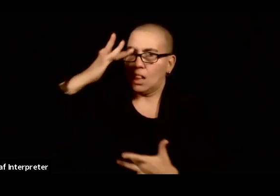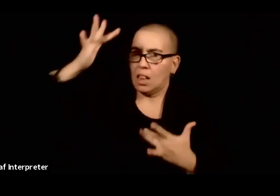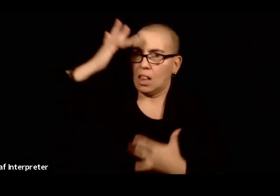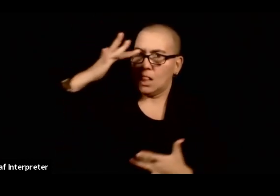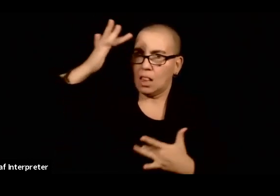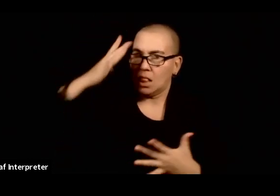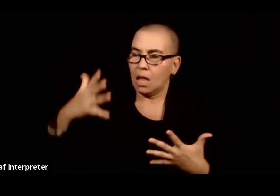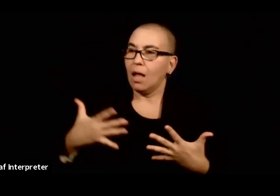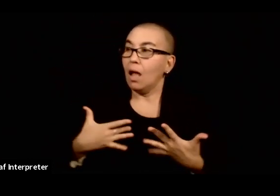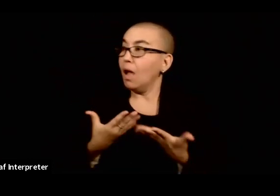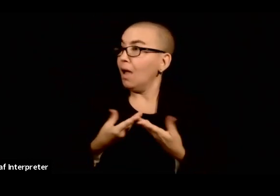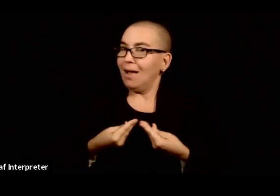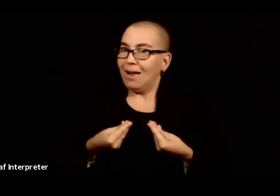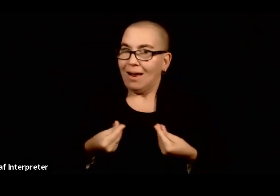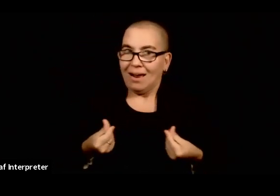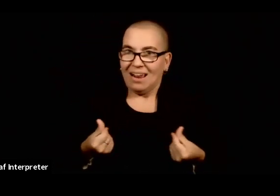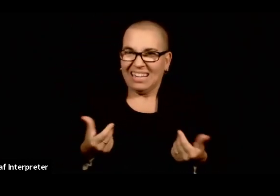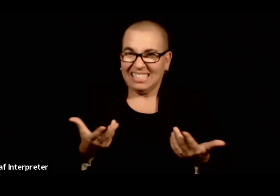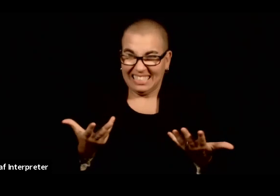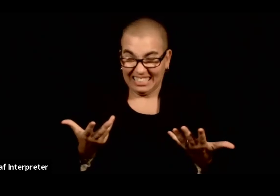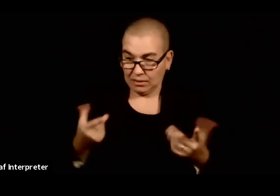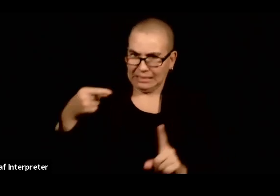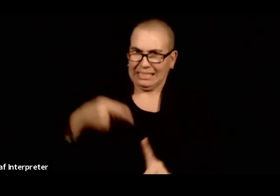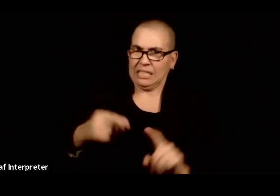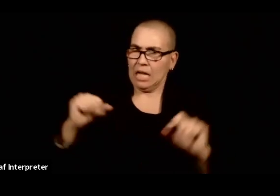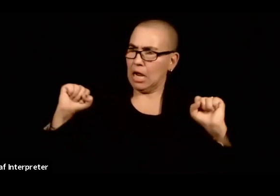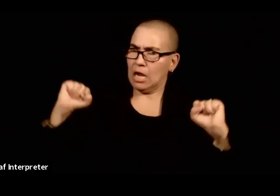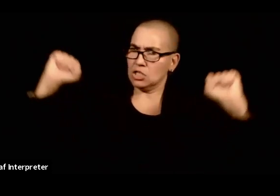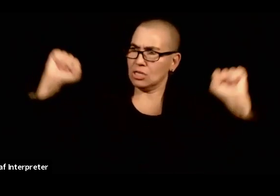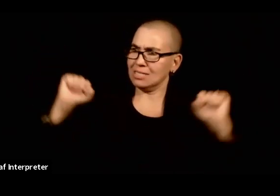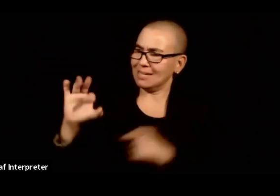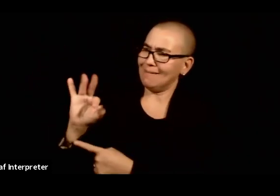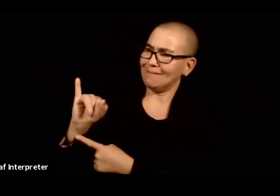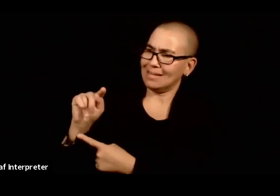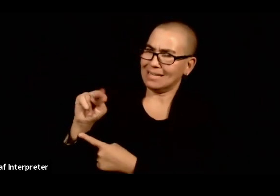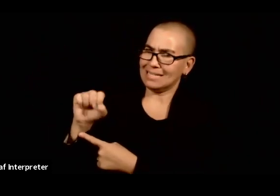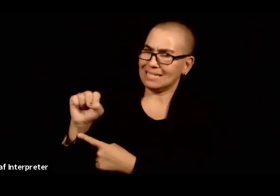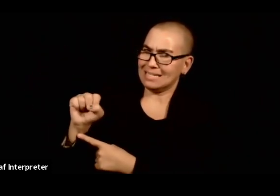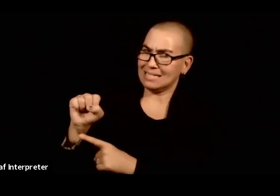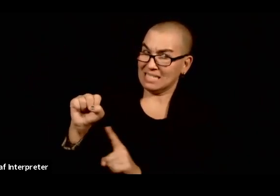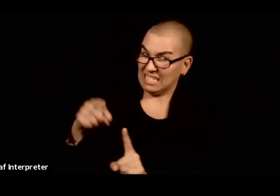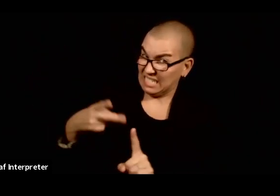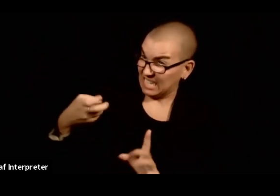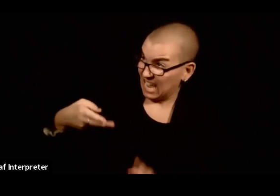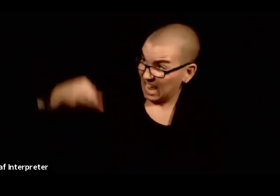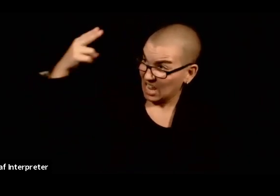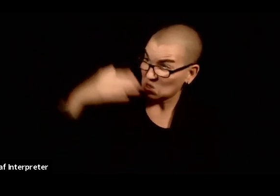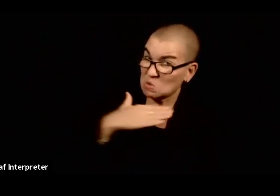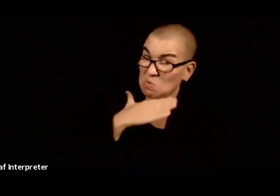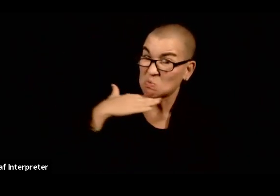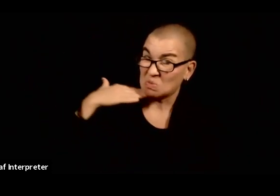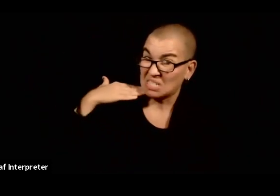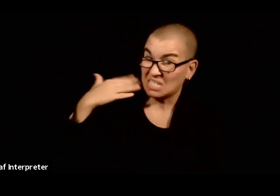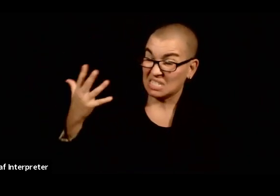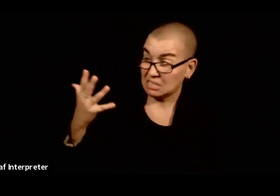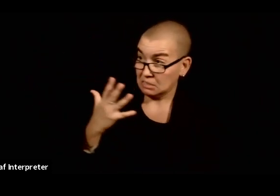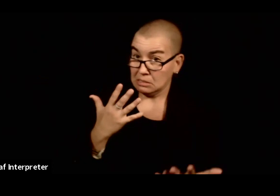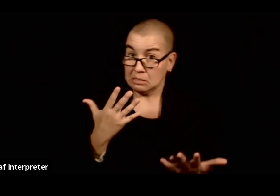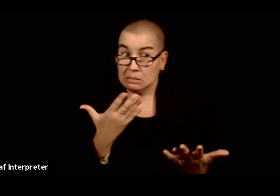the importance of fitness in all populations, because it seems like if you're in better health, your chance of fighting off a COVID